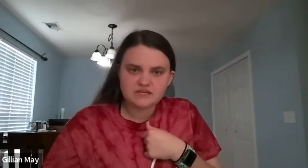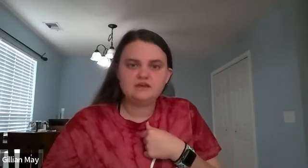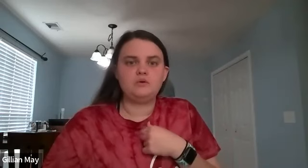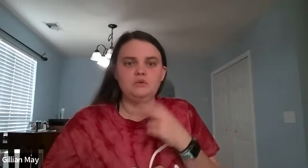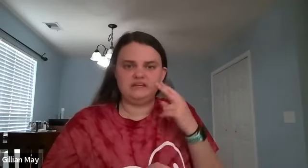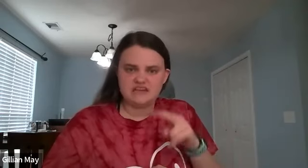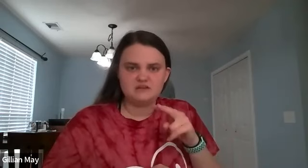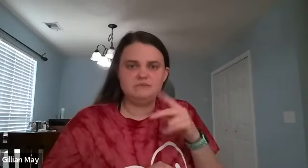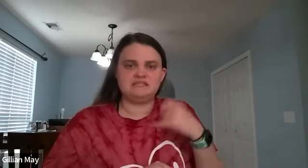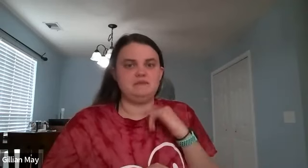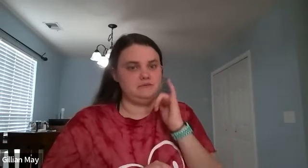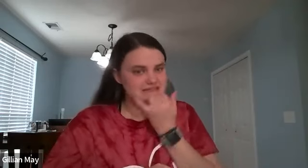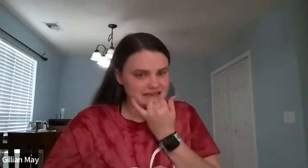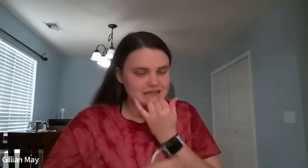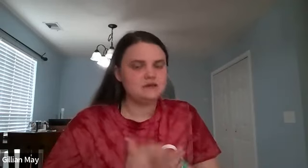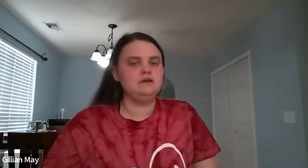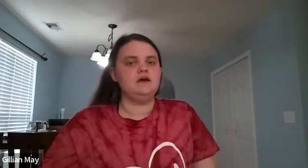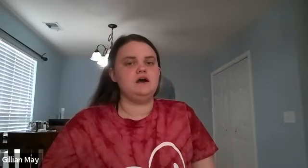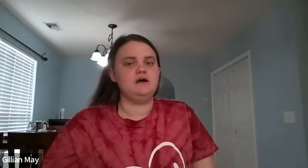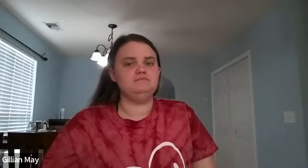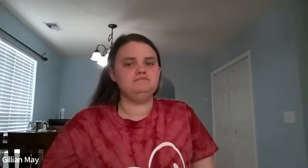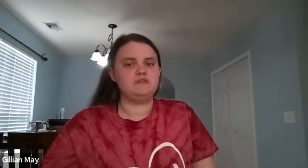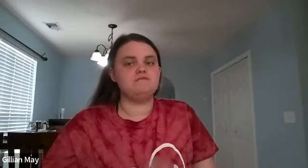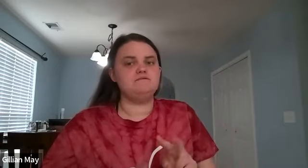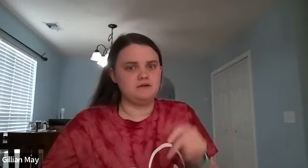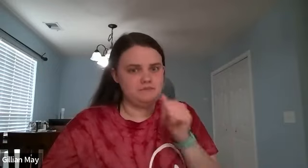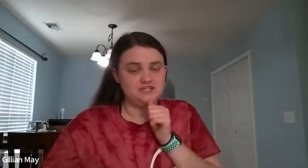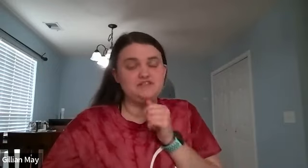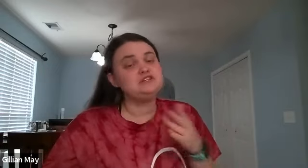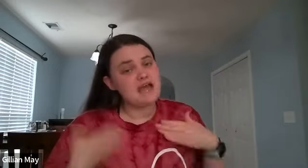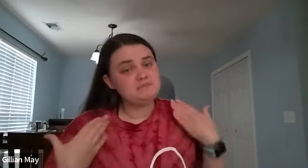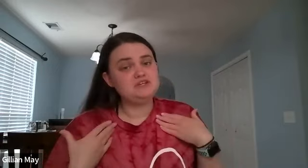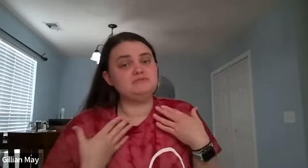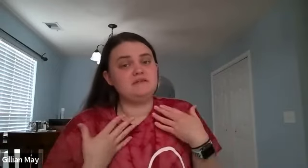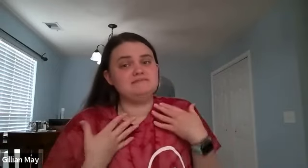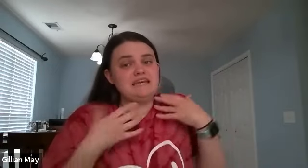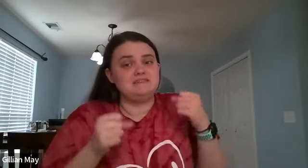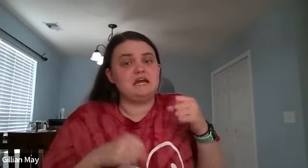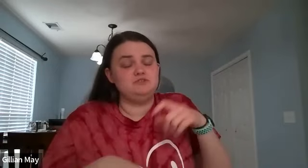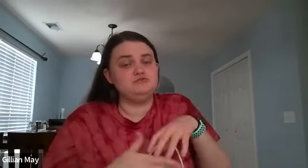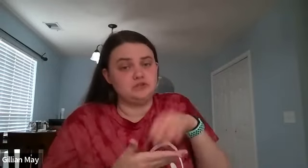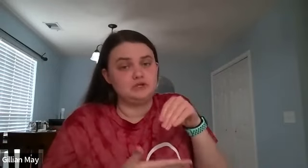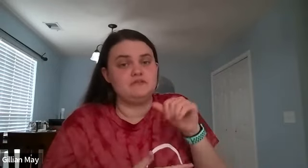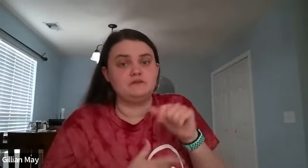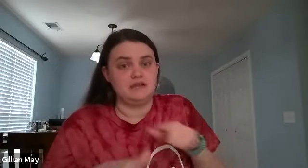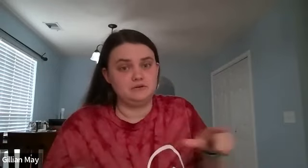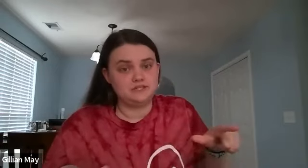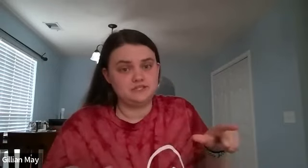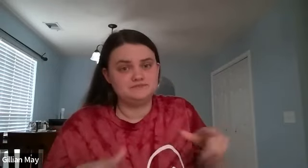me or looking down at me because I made a mistake. They're very patient. They're just happy you're taking the time to learn their language.